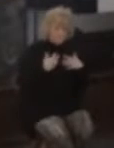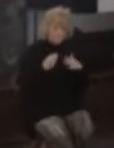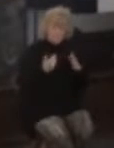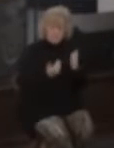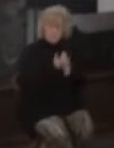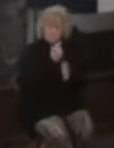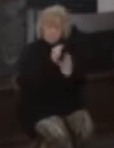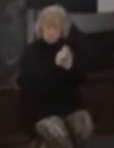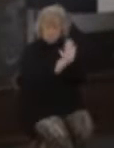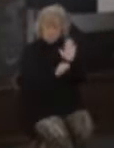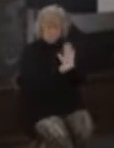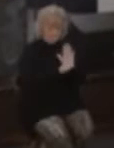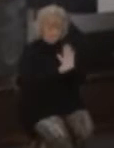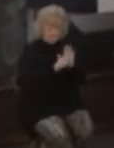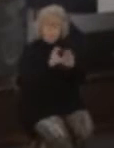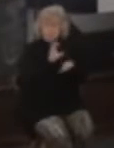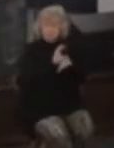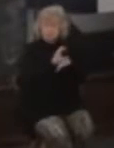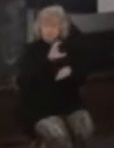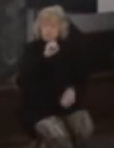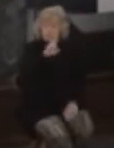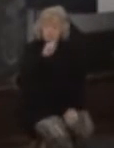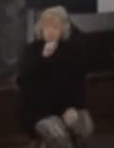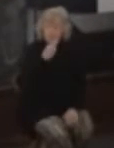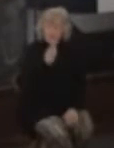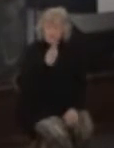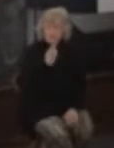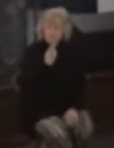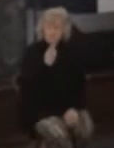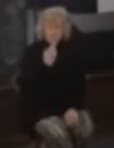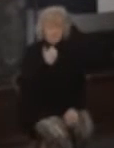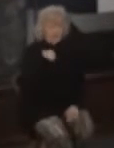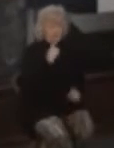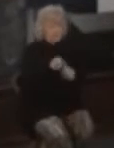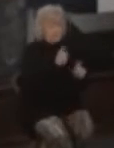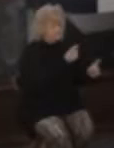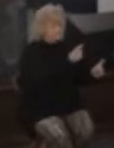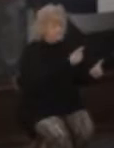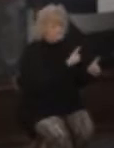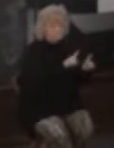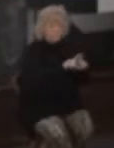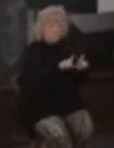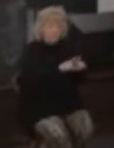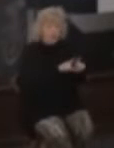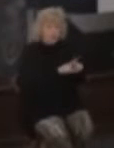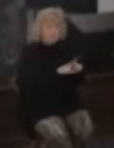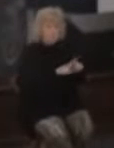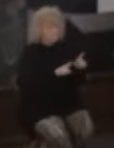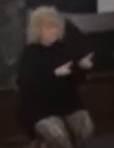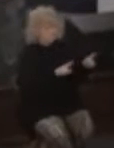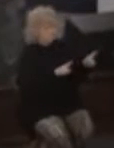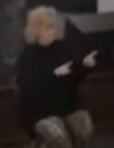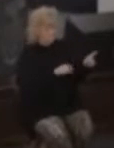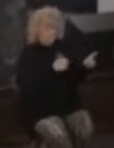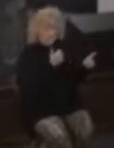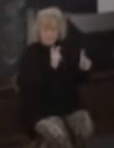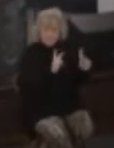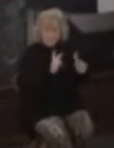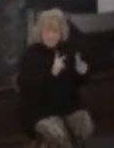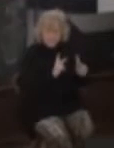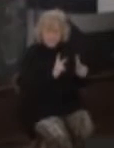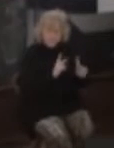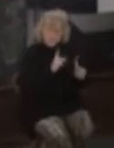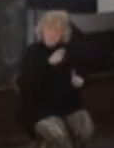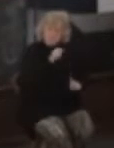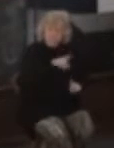at Corinth had gifted leaders, but they were also full of division and factions, the church in Corinth. Paul has to